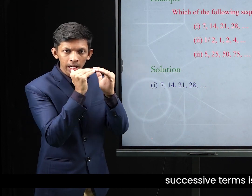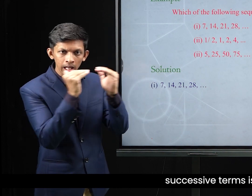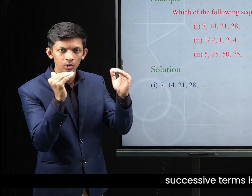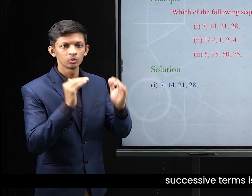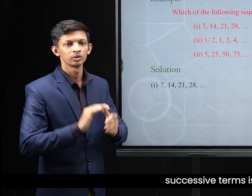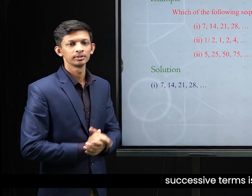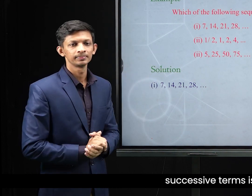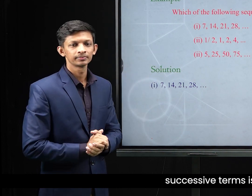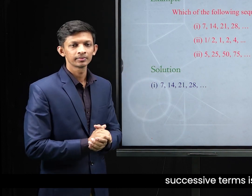terms are equal.